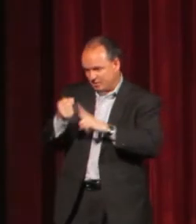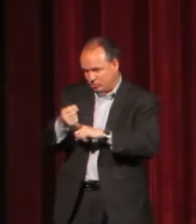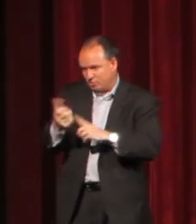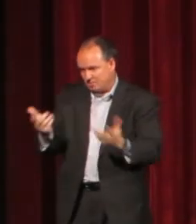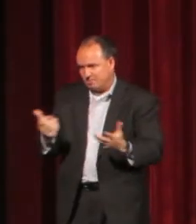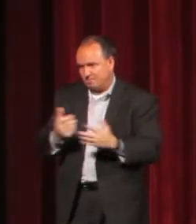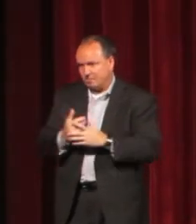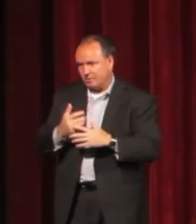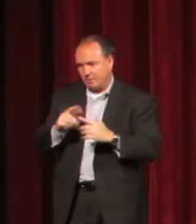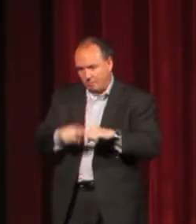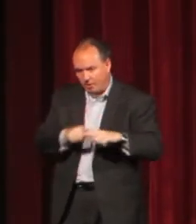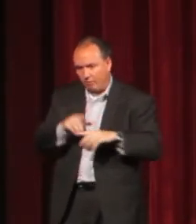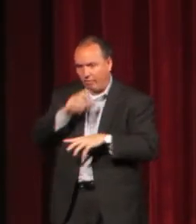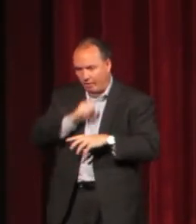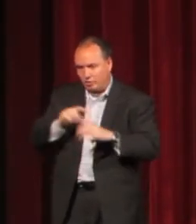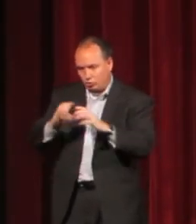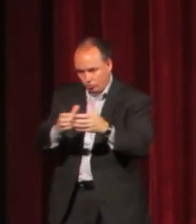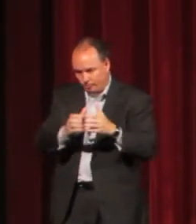depending on the age group.